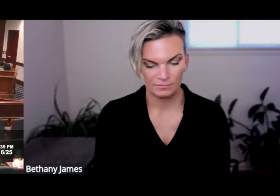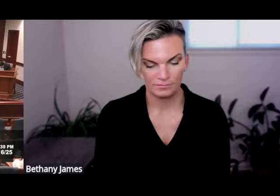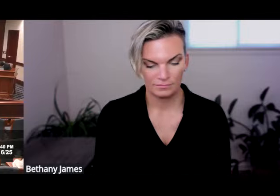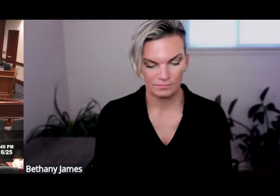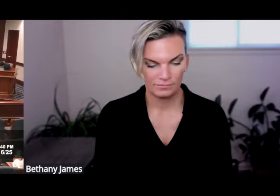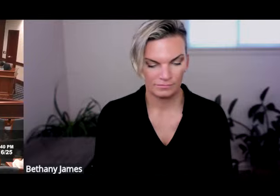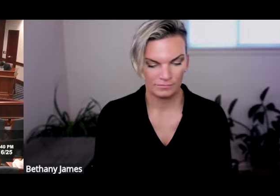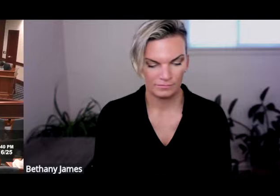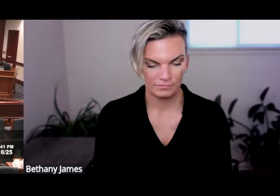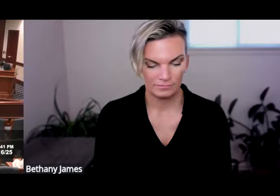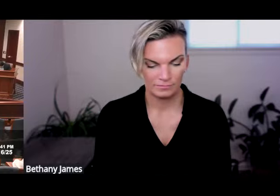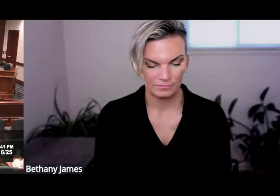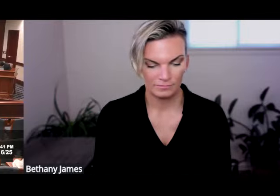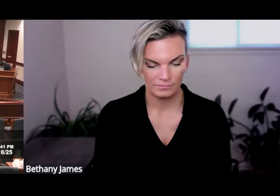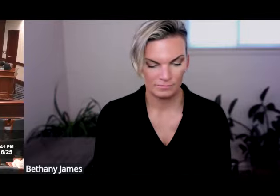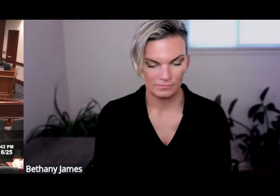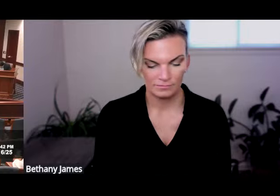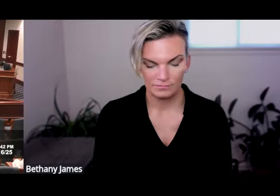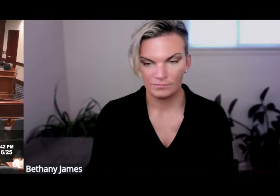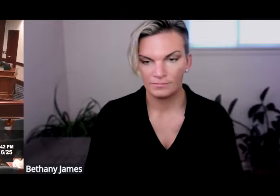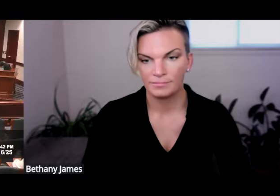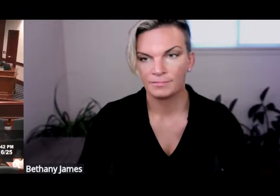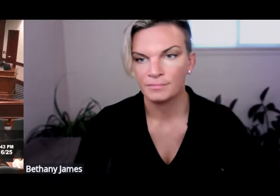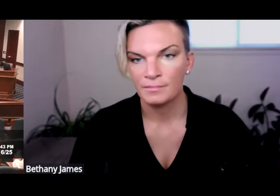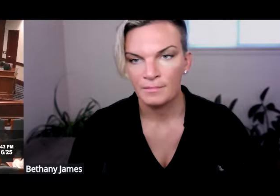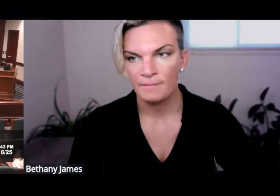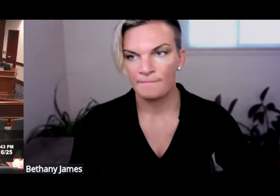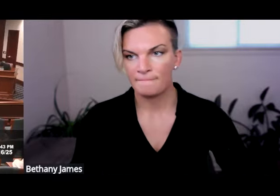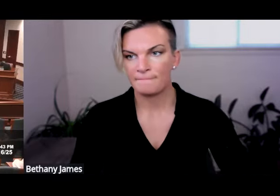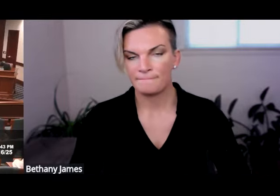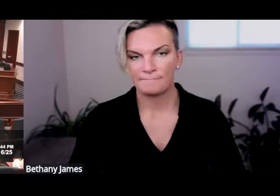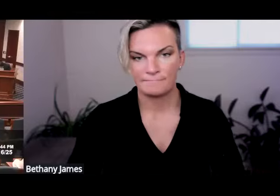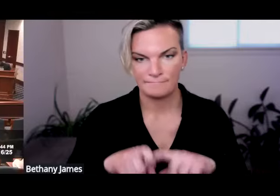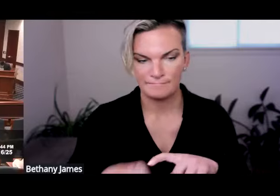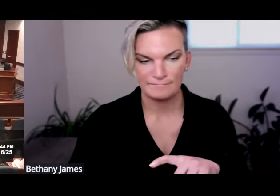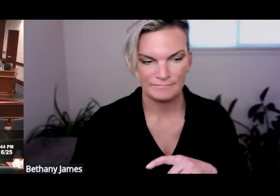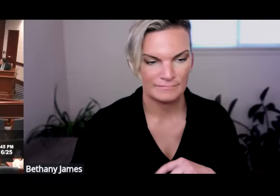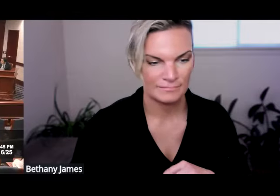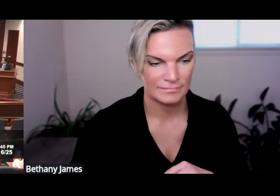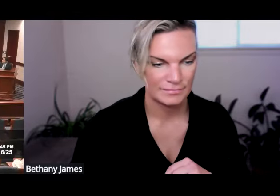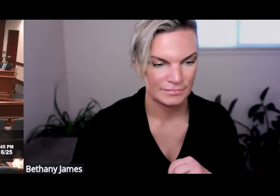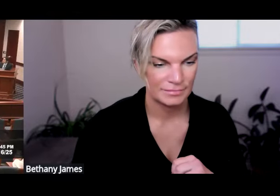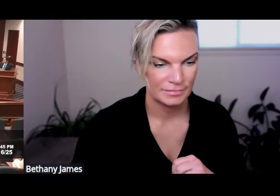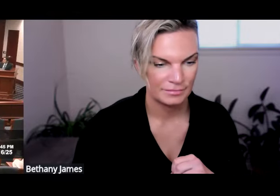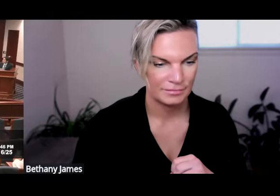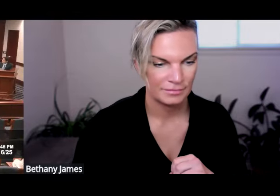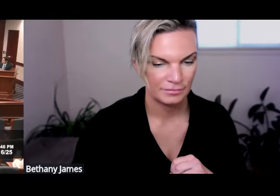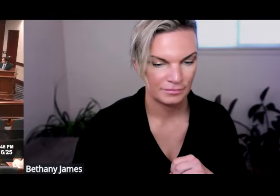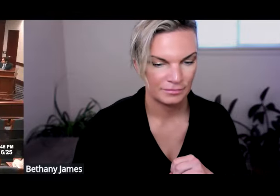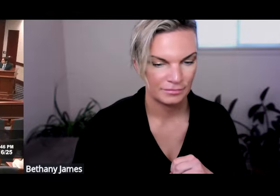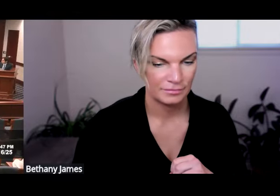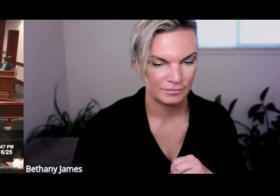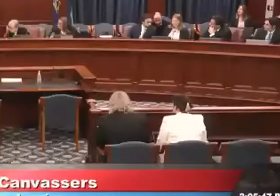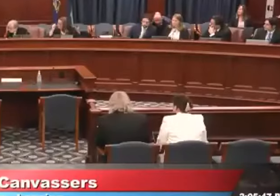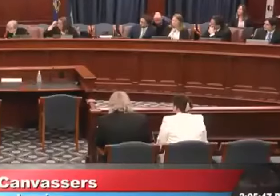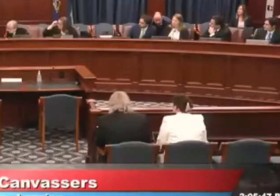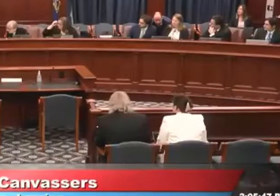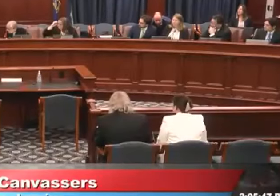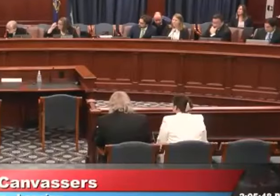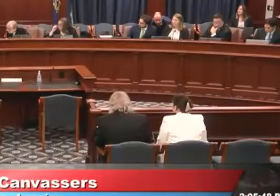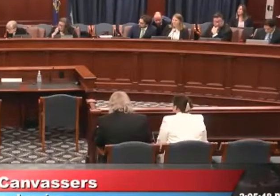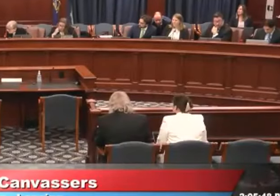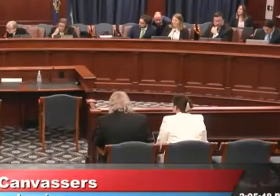say going to. Let's get rid of 3 words. Get rid of 3 words. For that, I guess it's more. What Paul said is if we